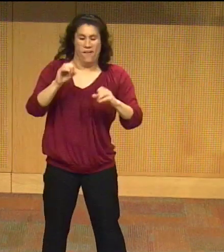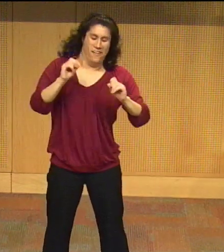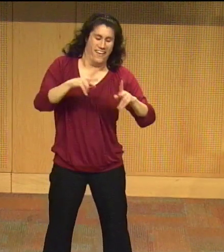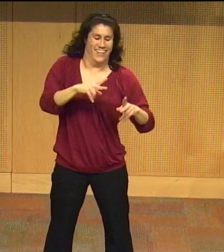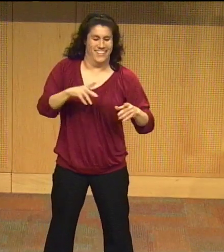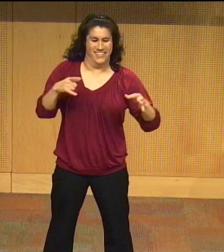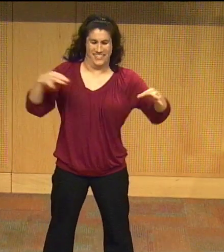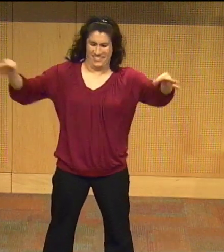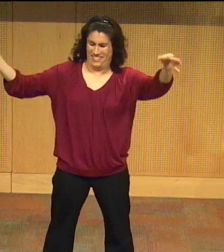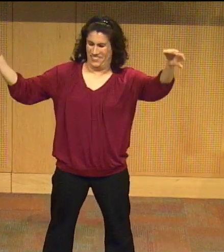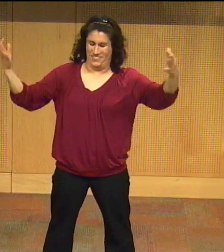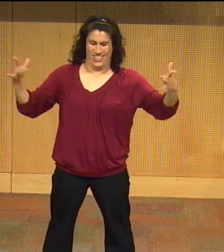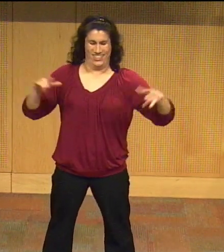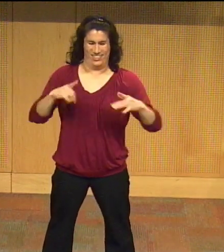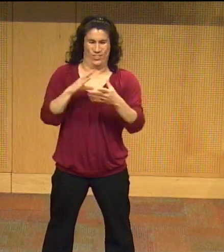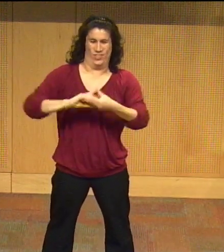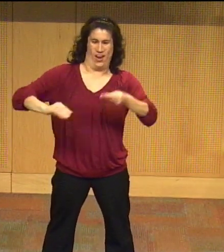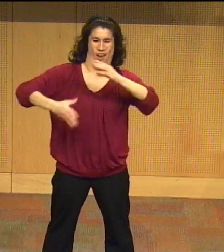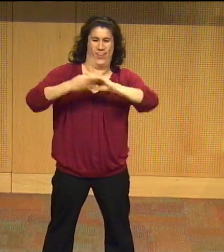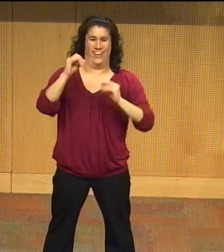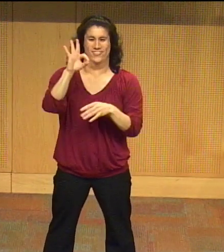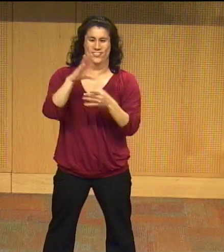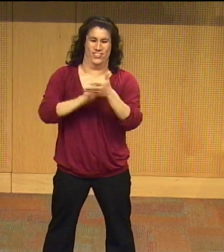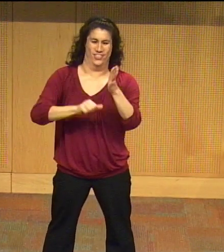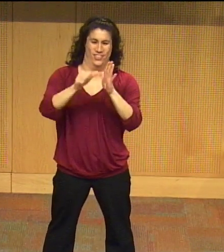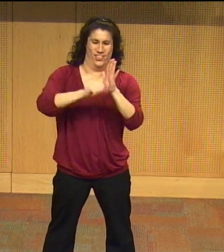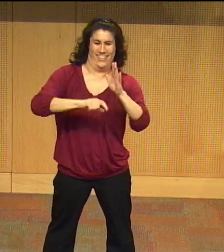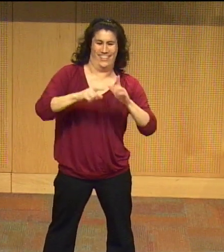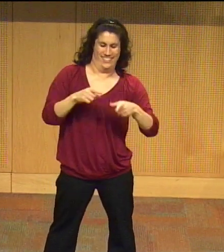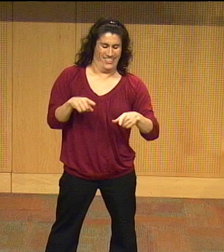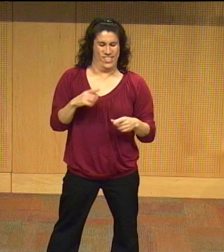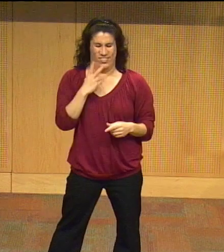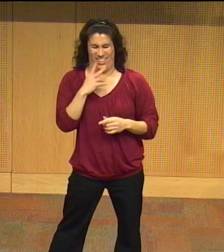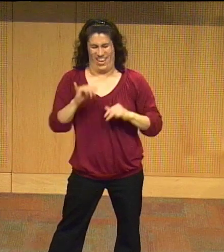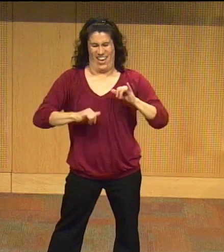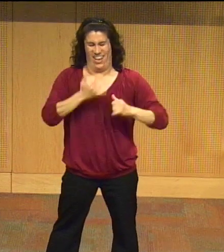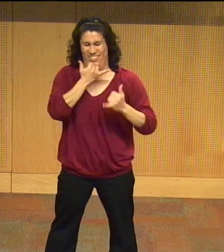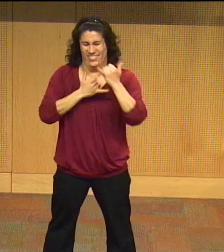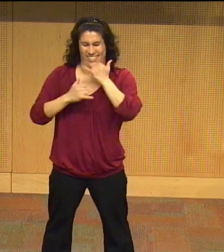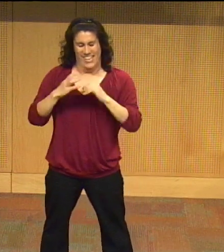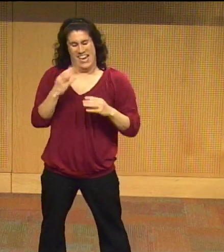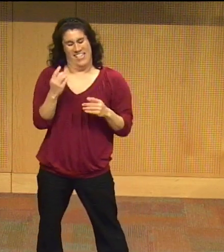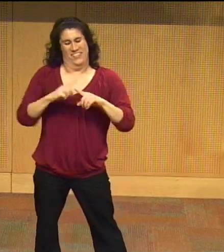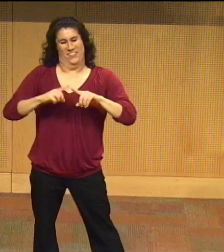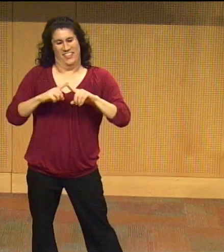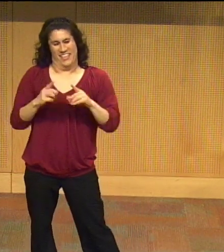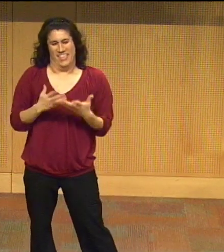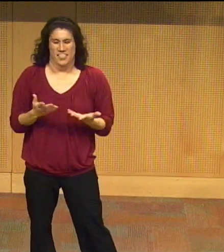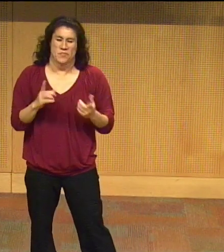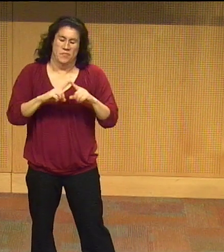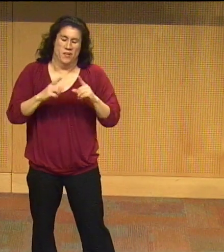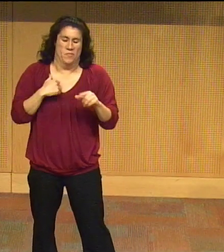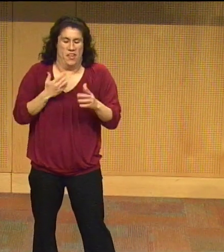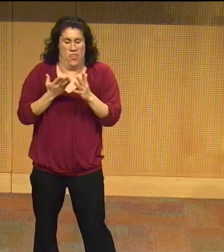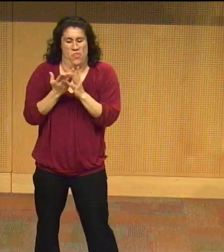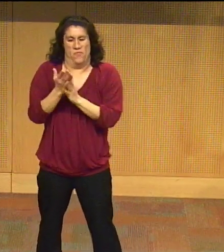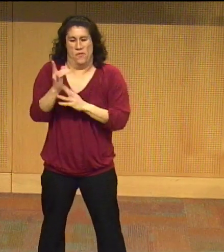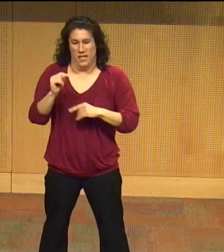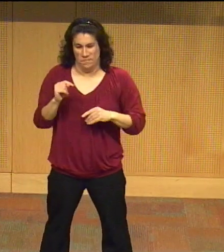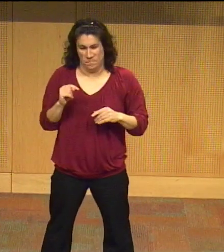peers and figure out what next step I had to do. And it was an amazing storyboard of a surgery, A to Z. And I made a few mistakes and we all